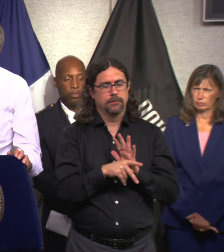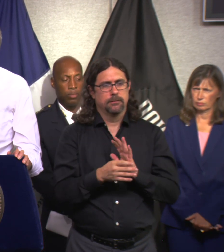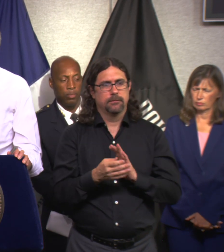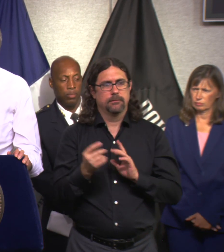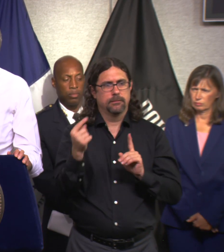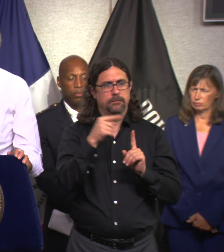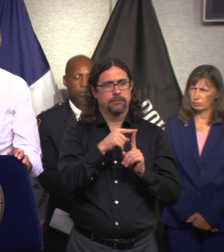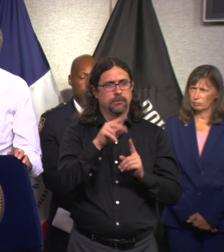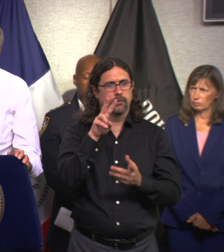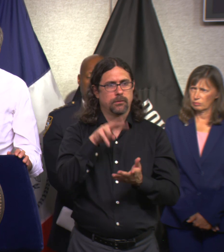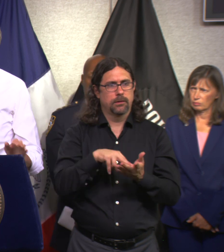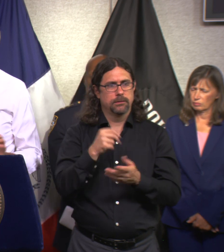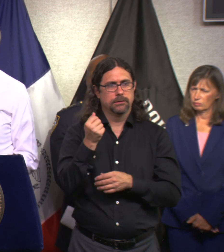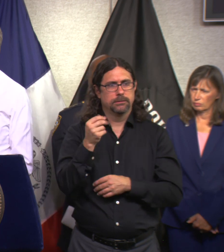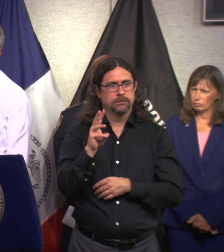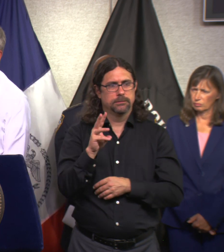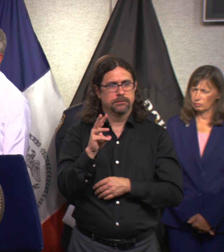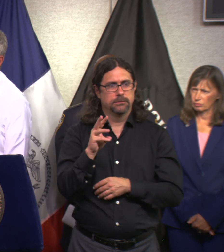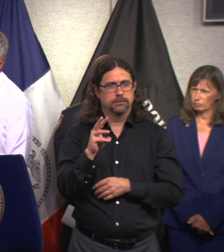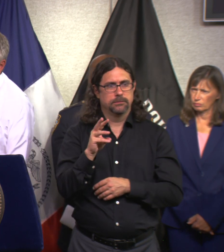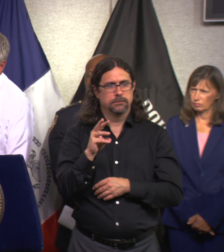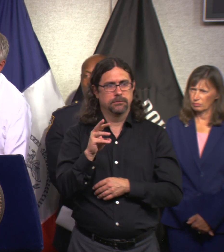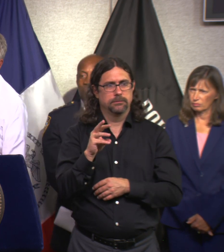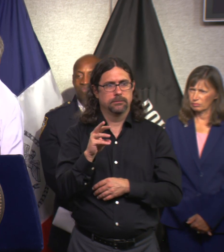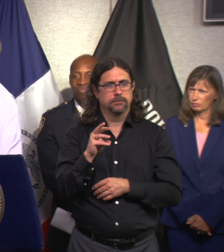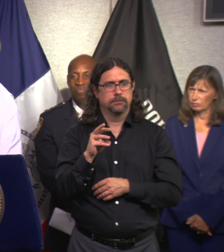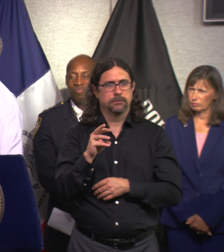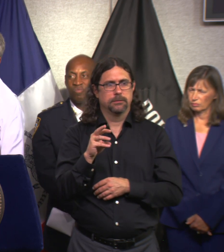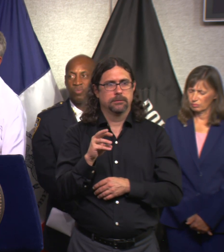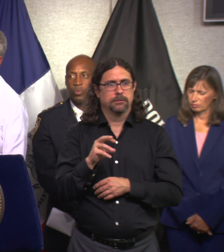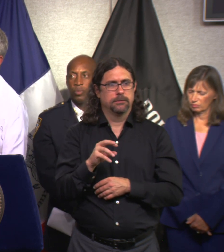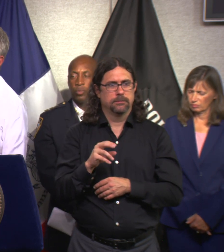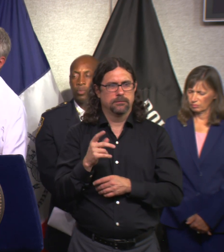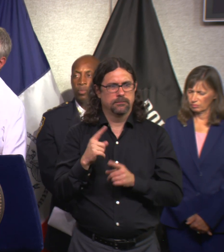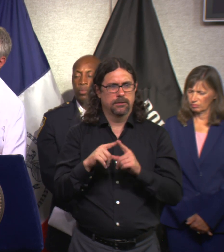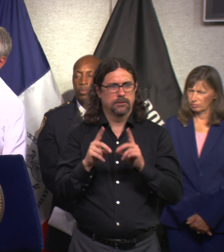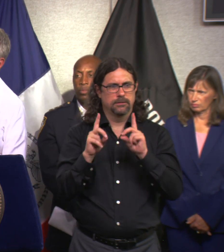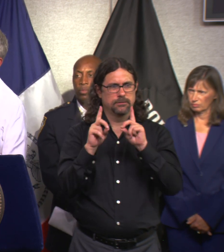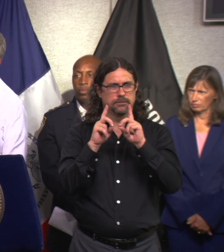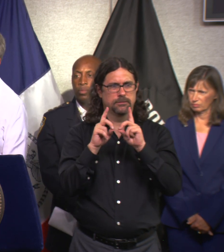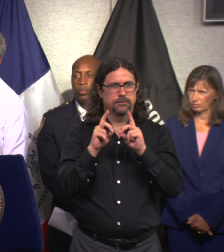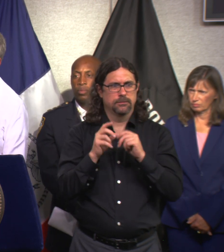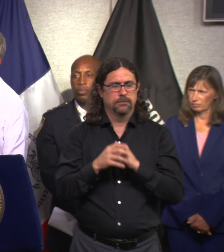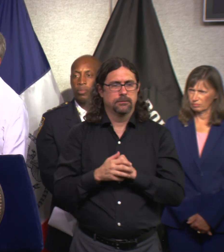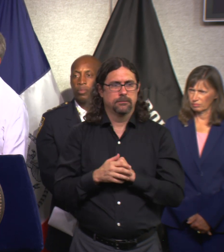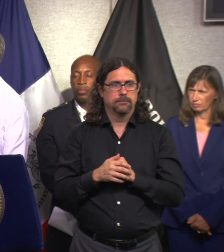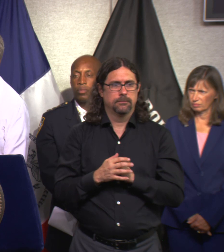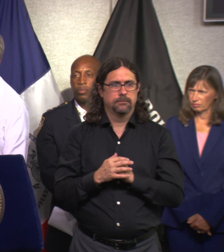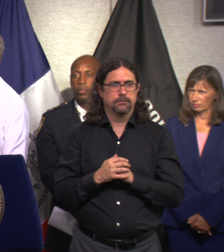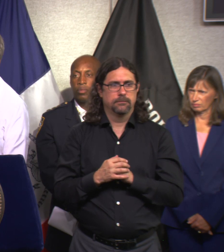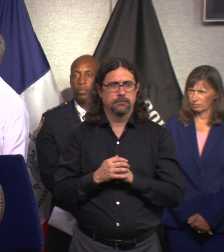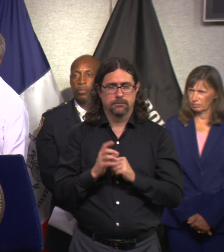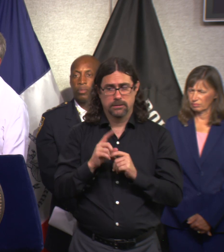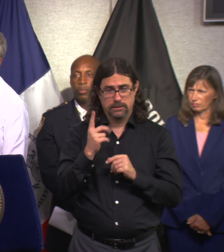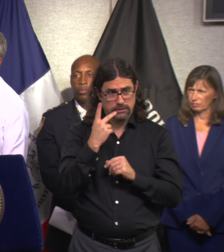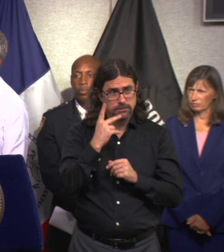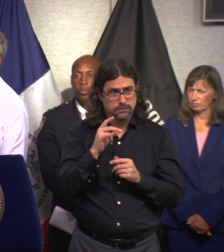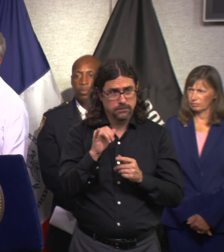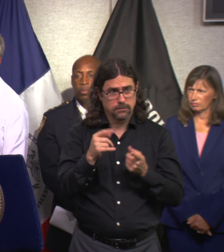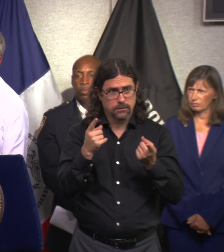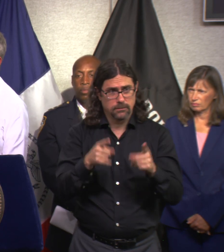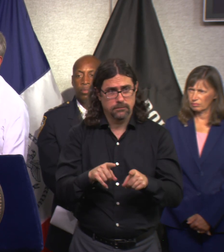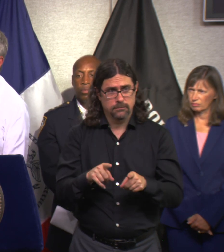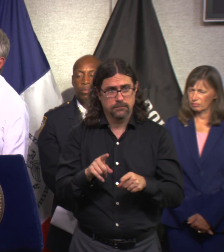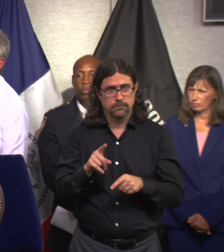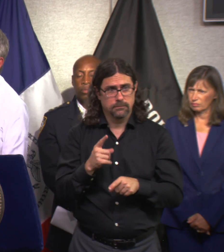in the way? Well, the first question was, it wasn't 2016 because the new administration didn't come in until January 2017. And we